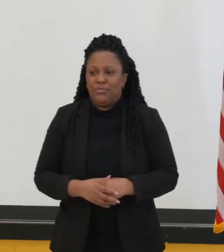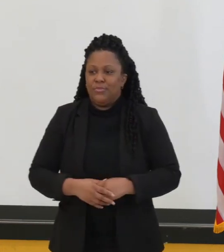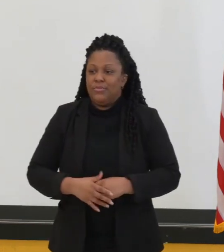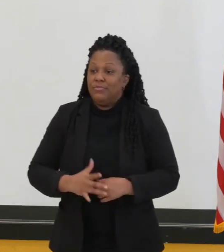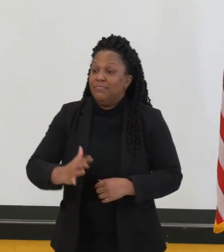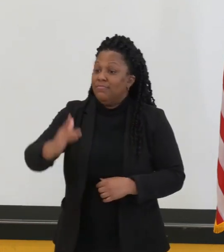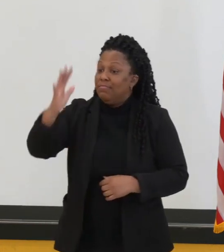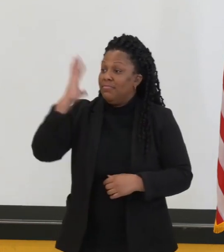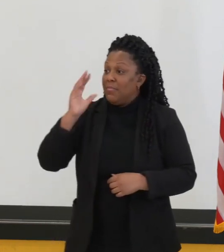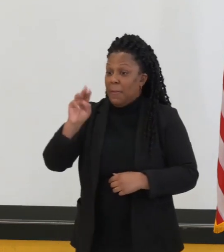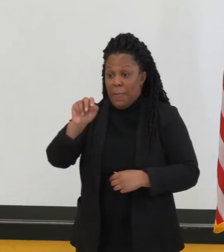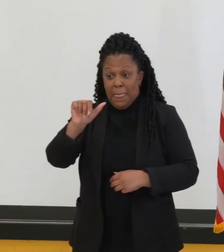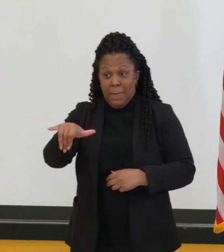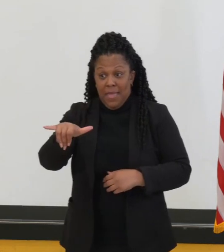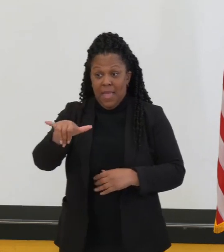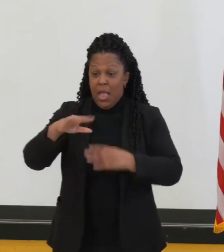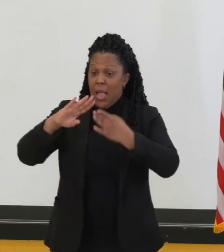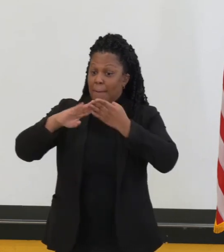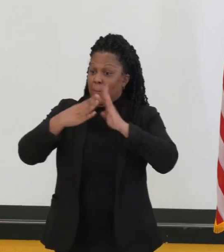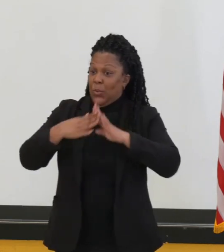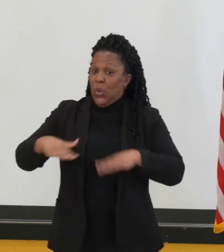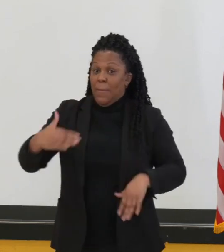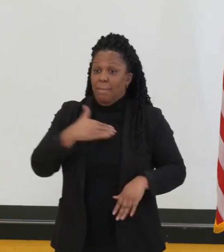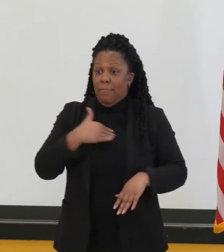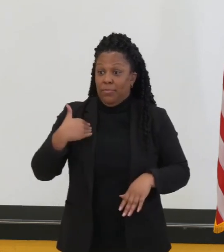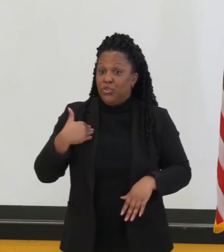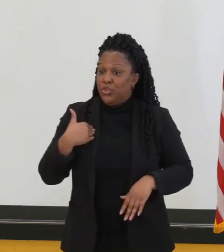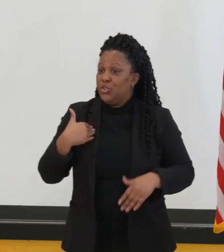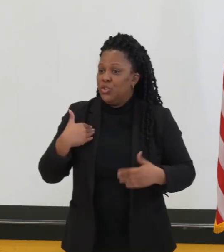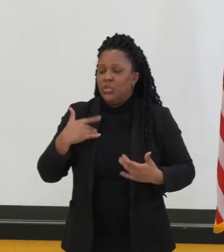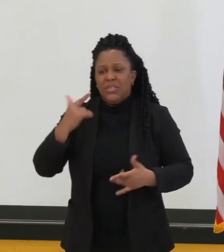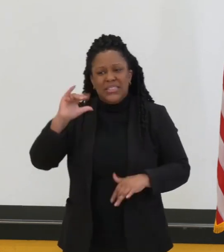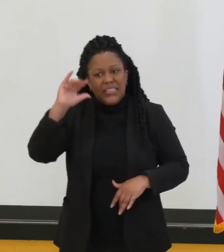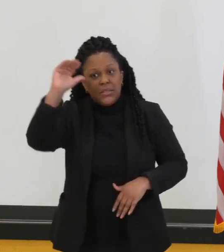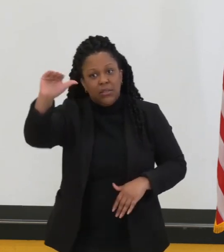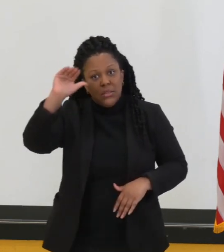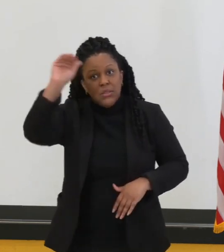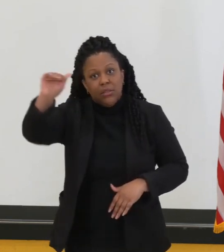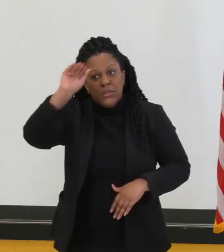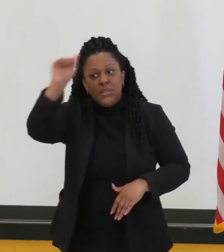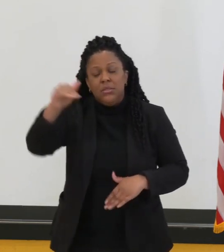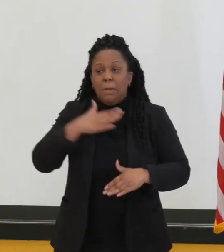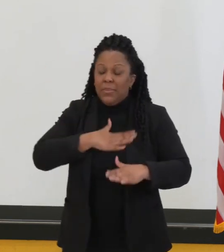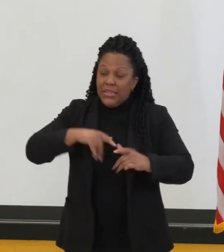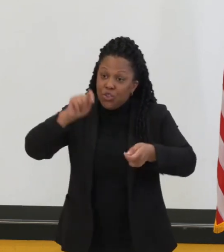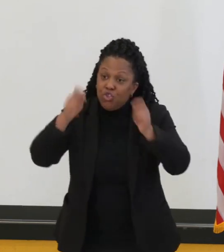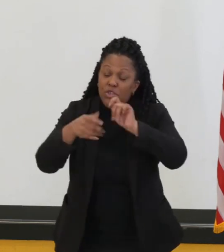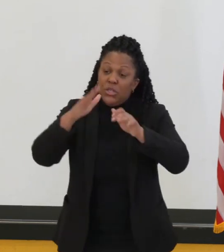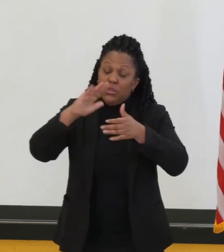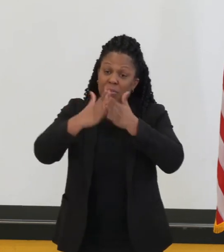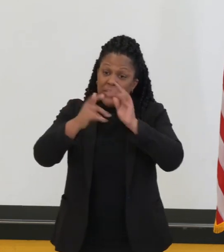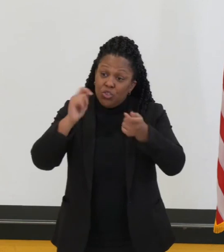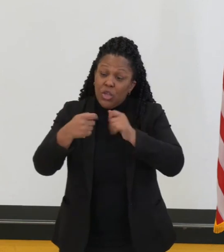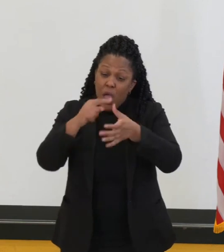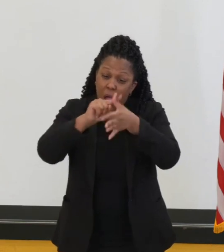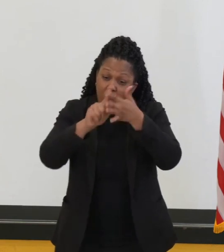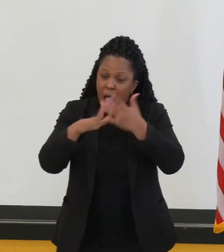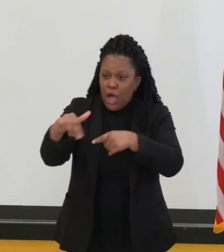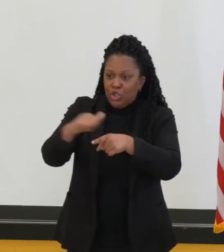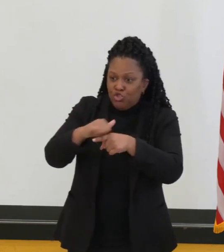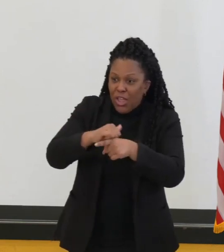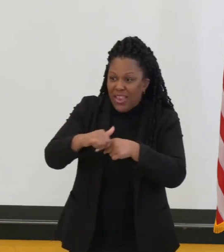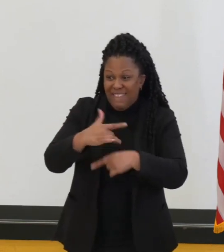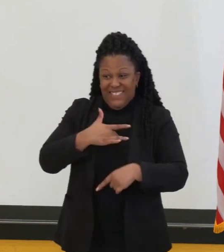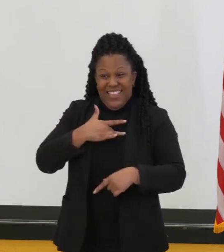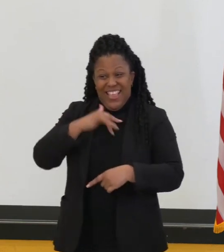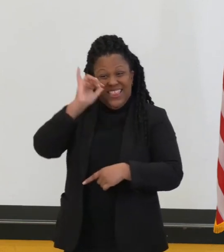professionals that made a difference. And some of the changes we made to the post board, some of the things that our expectations were around training. So I would just say there's